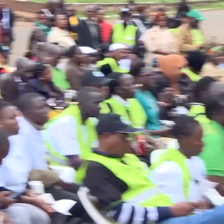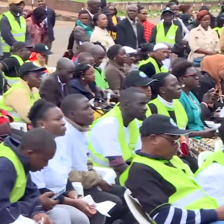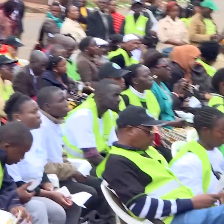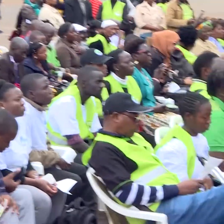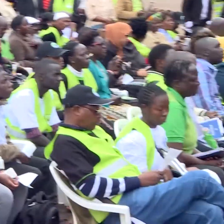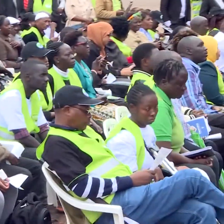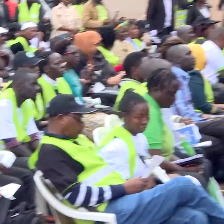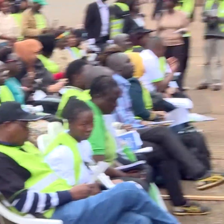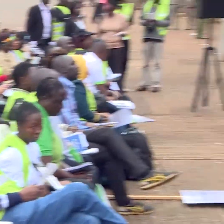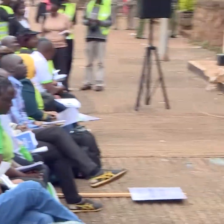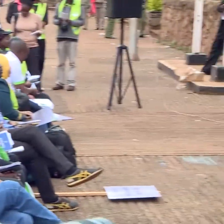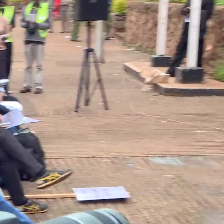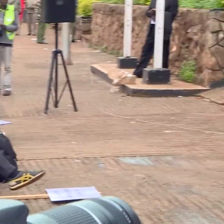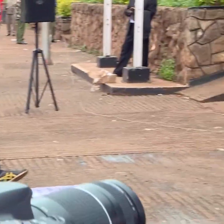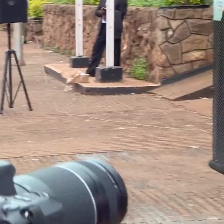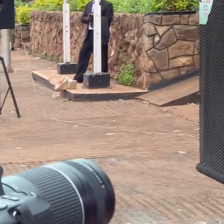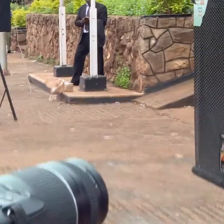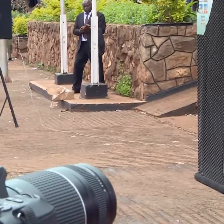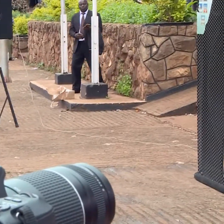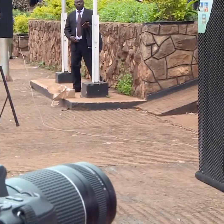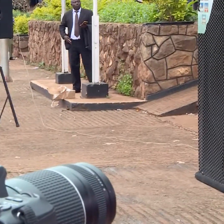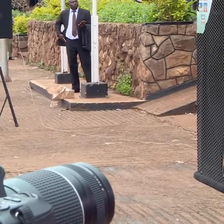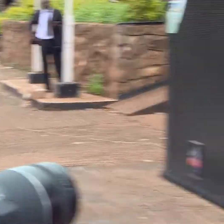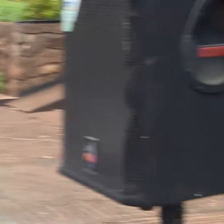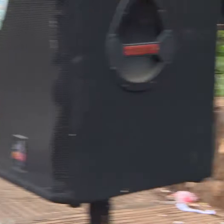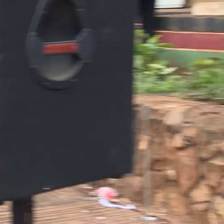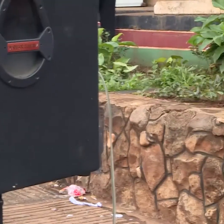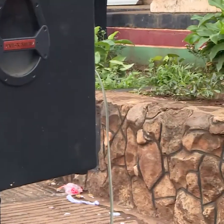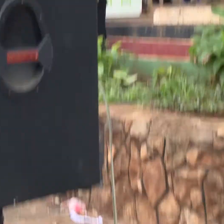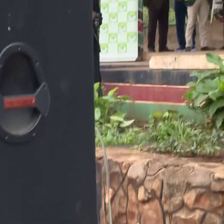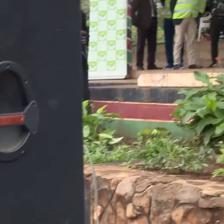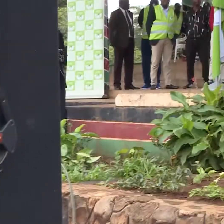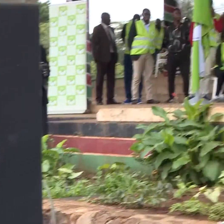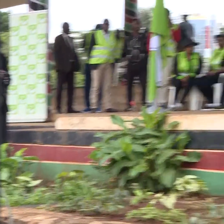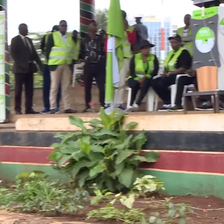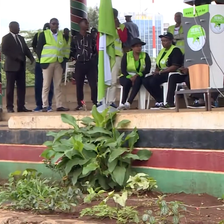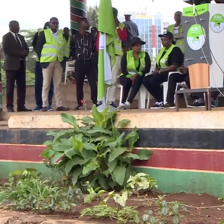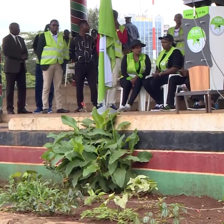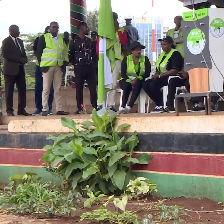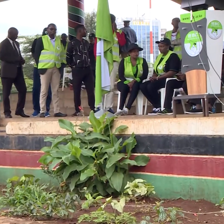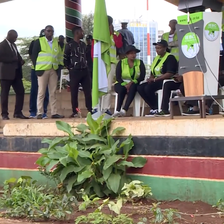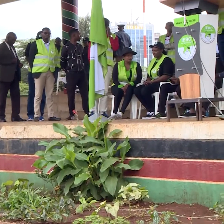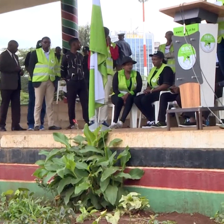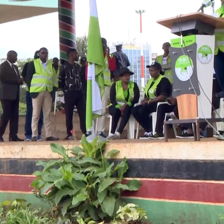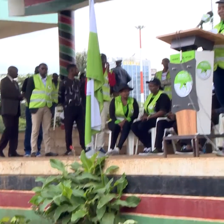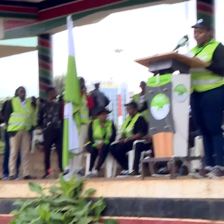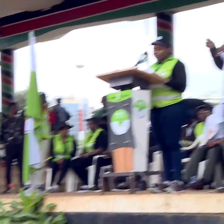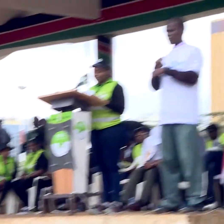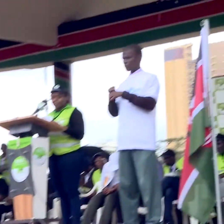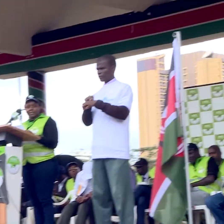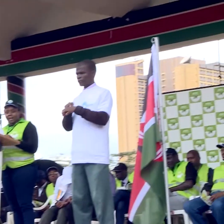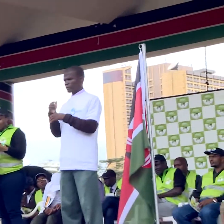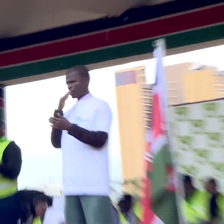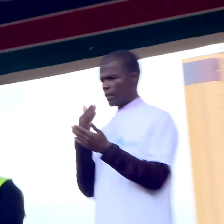the brochures and some forums, PPLC, Handicap International, Youth Agenda. I also want to thank the sign